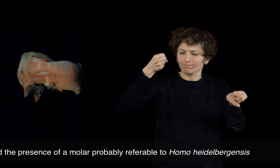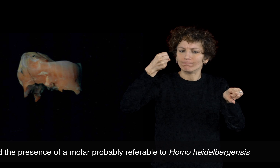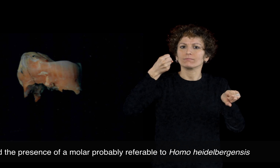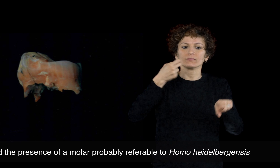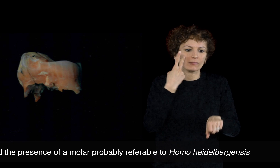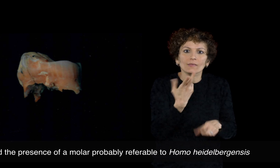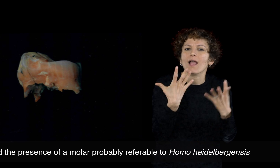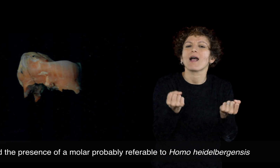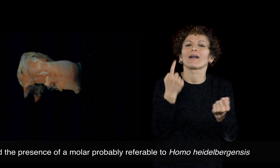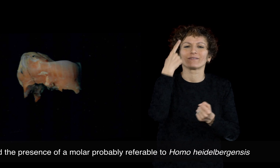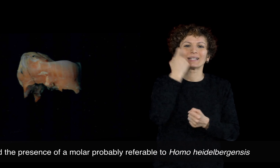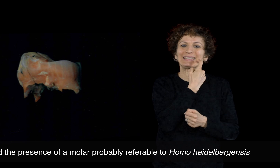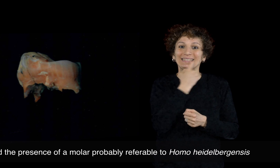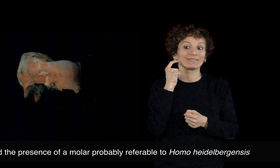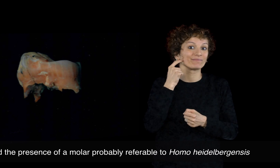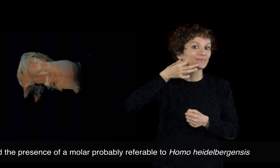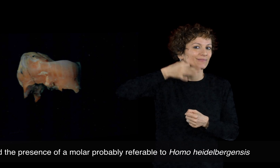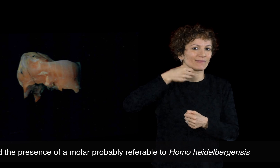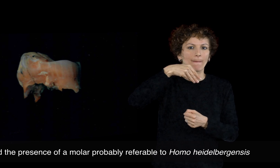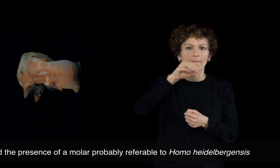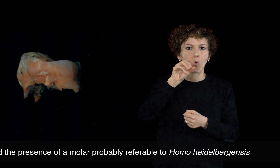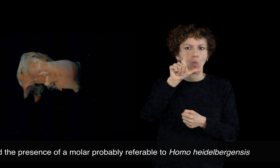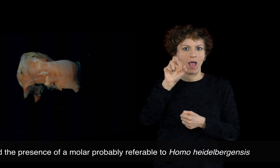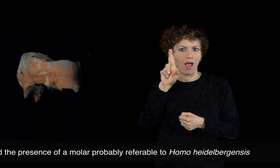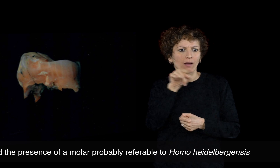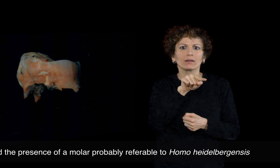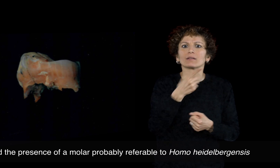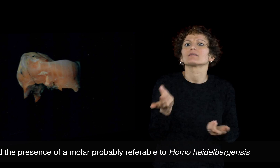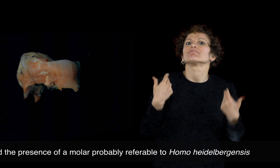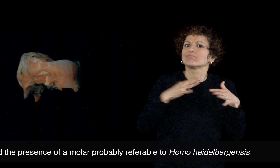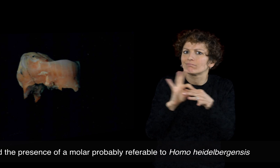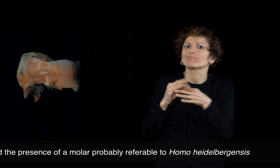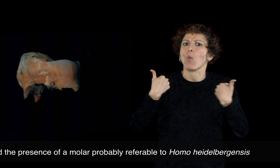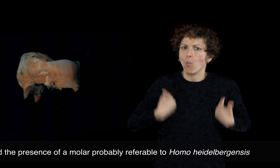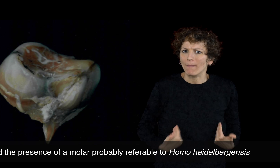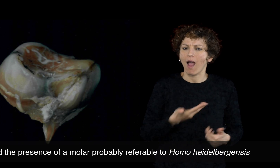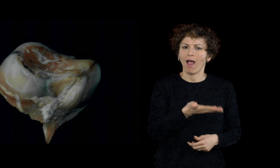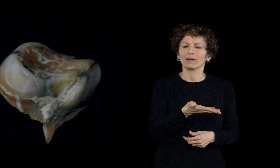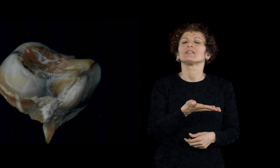the presence of a molar probably referable to Homo heidelbergensis.